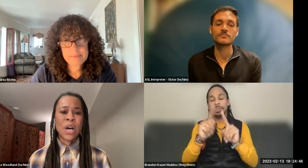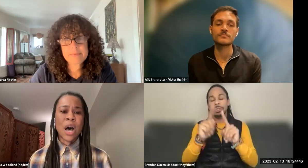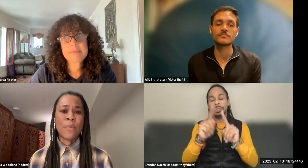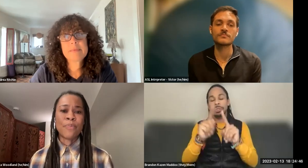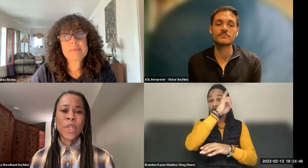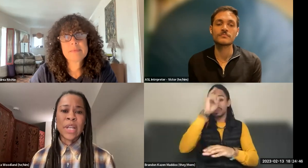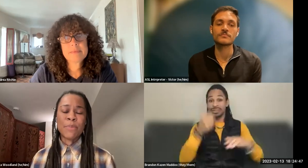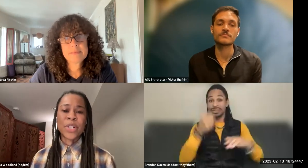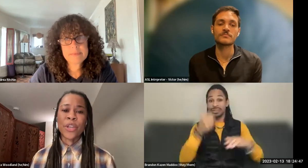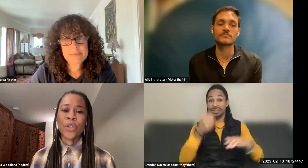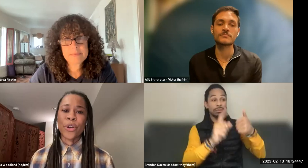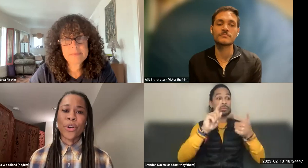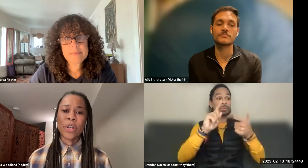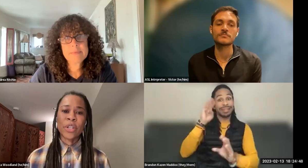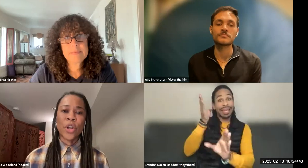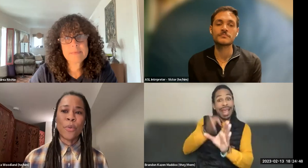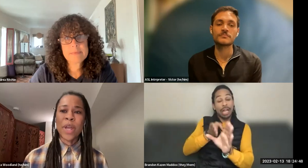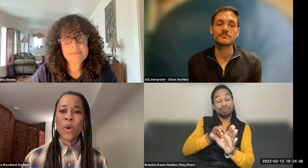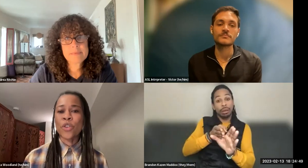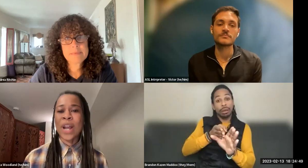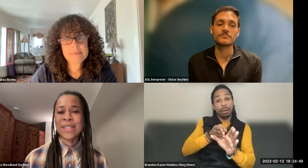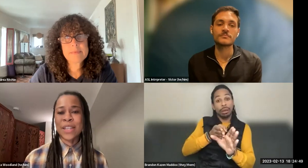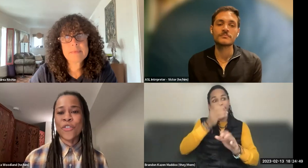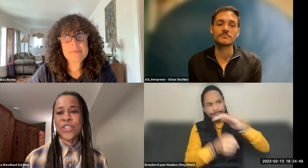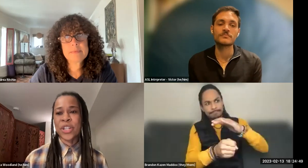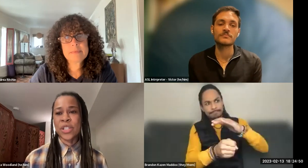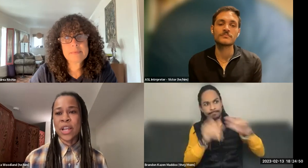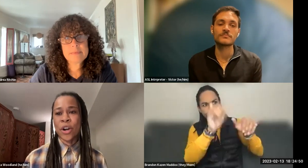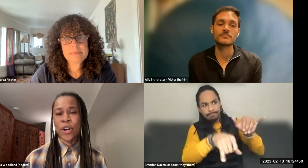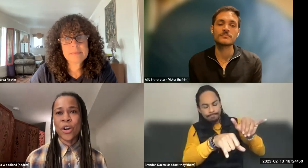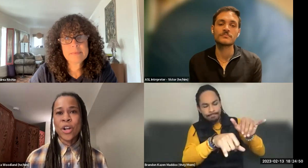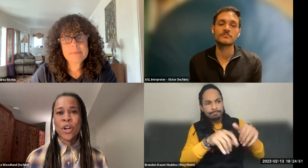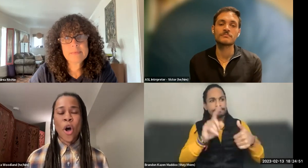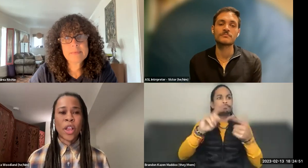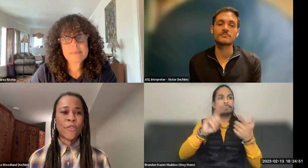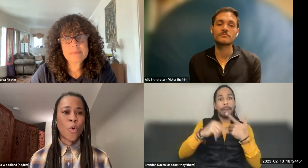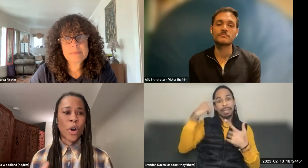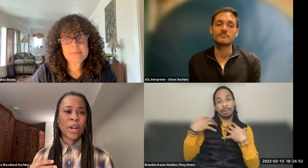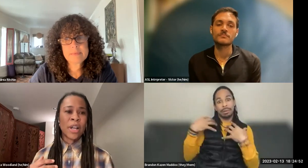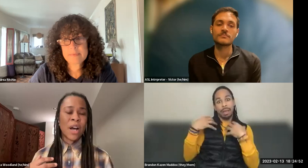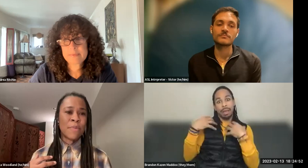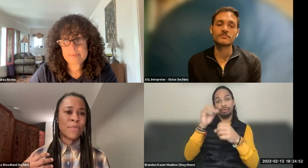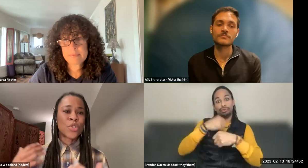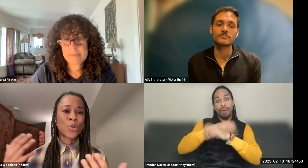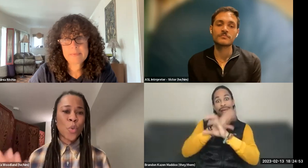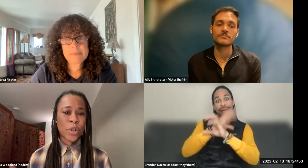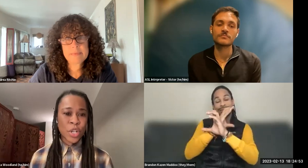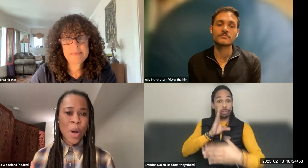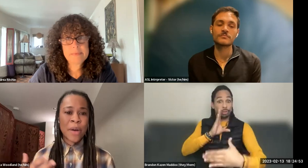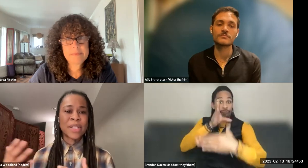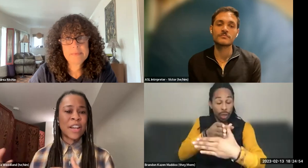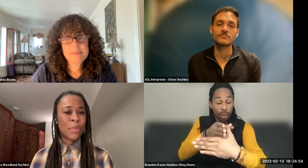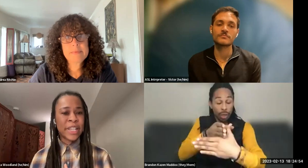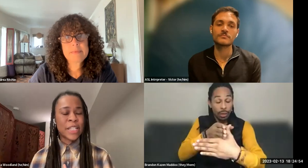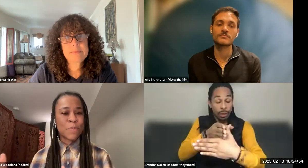detention, in particular, mental health crisis interventions that are calling for social workers